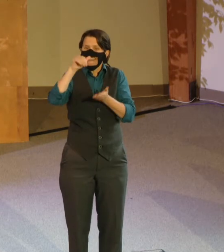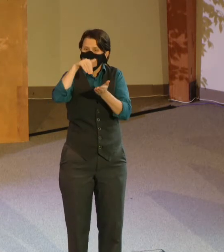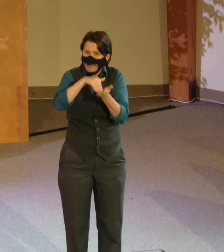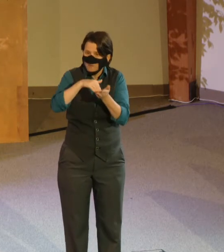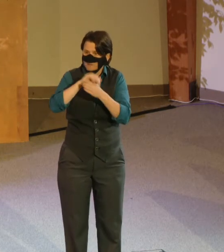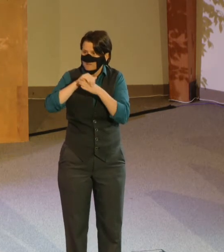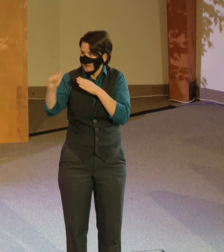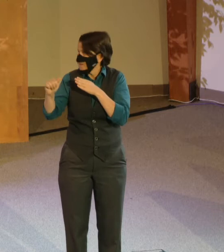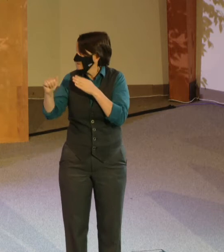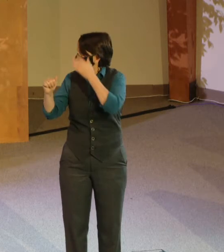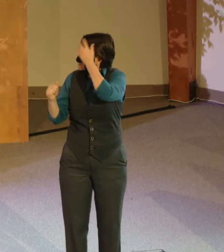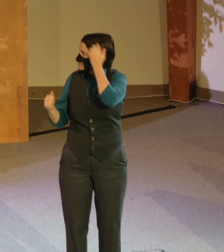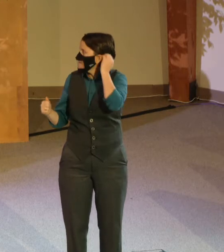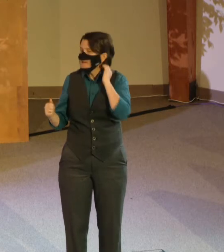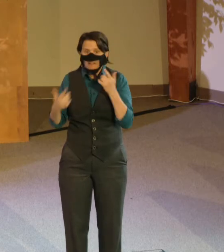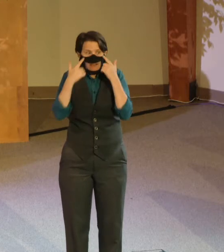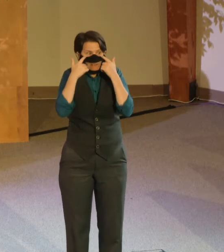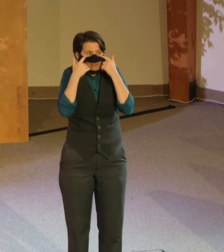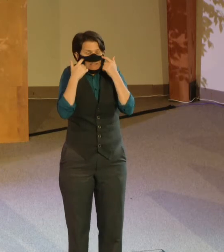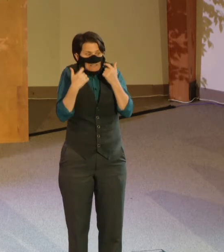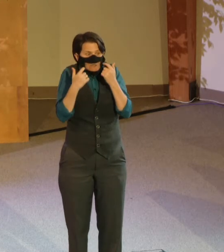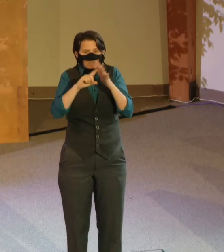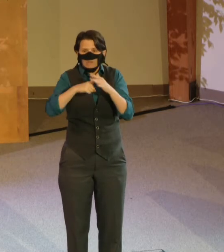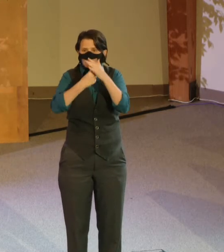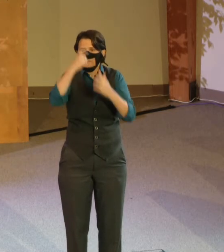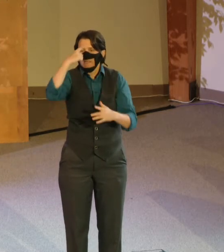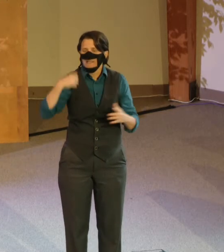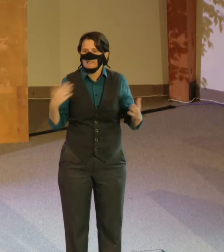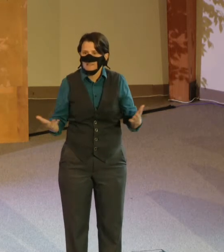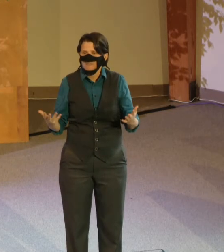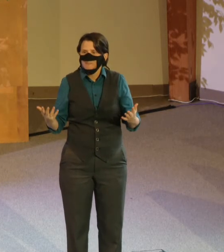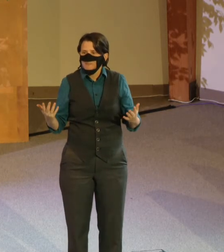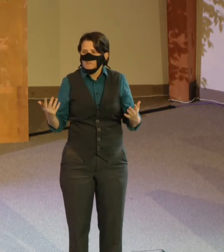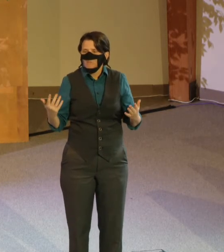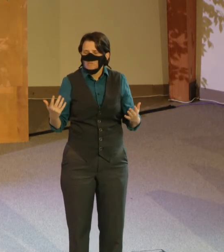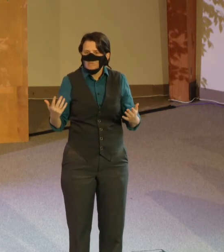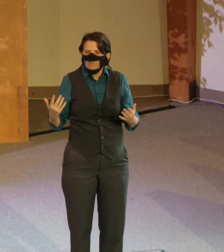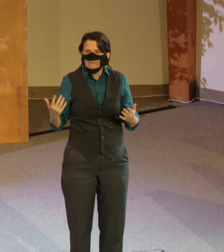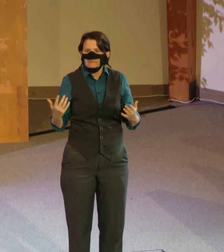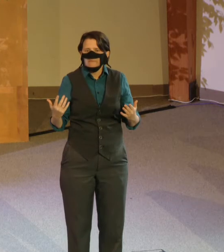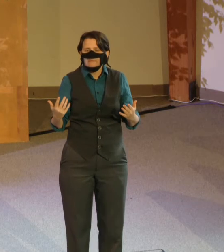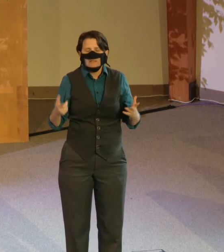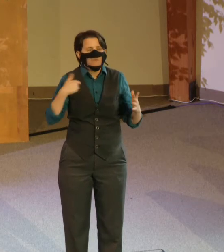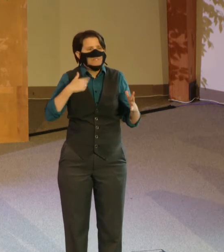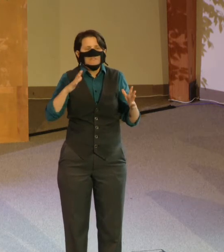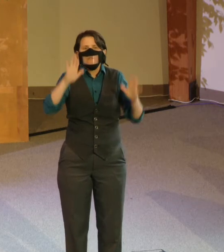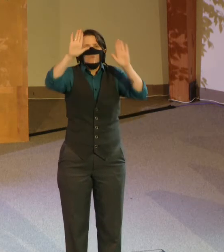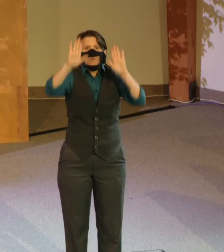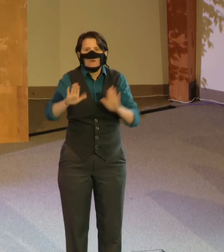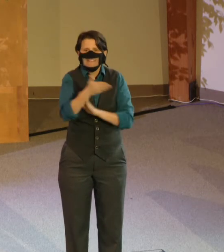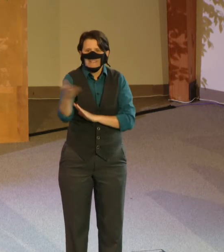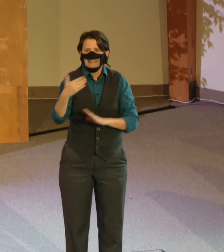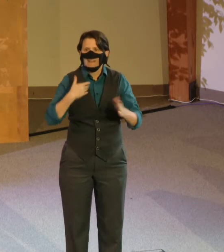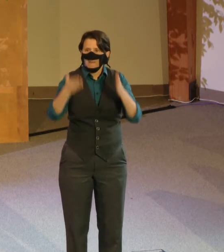The tears started. Do you know what I'm saying? The tears started. It was just this wonderful thing of knowing